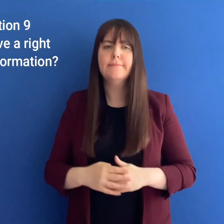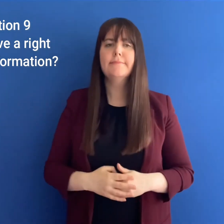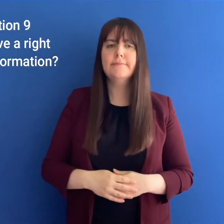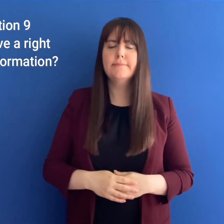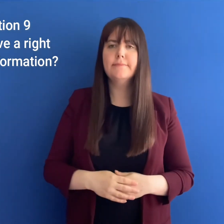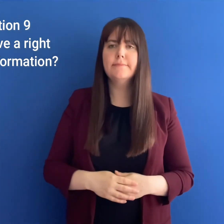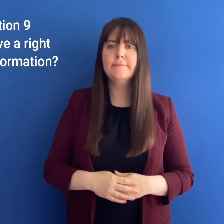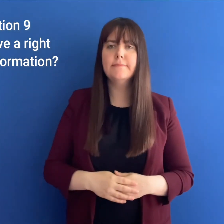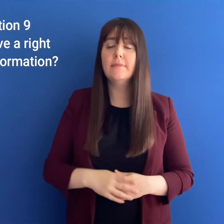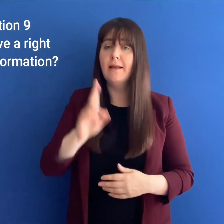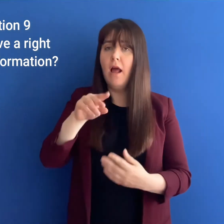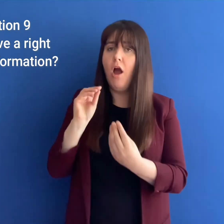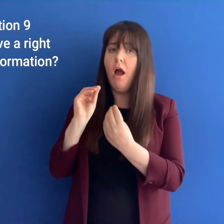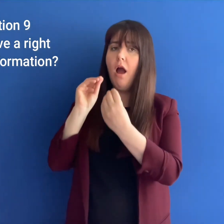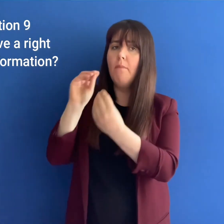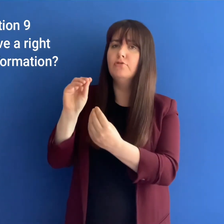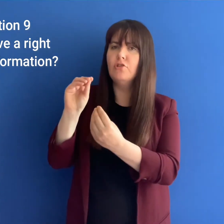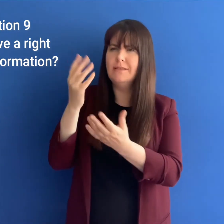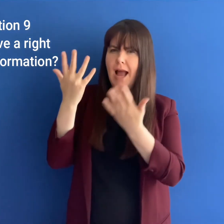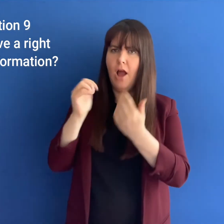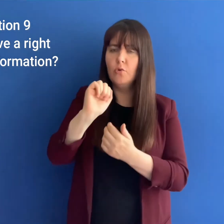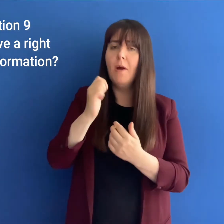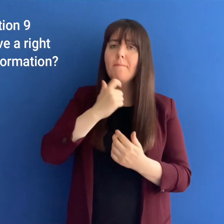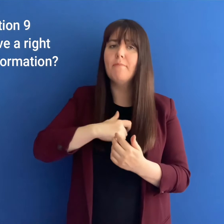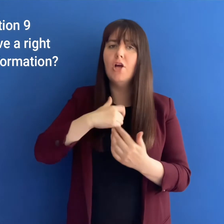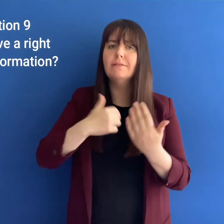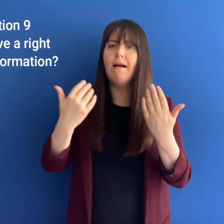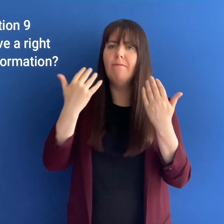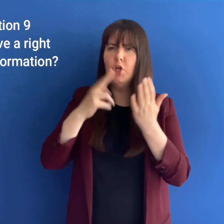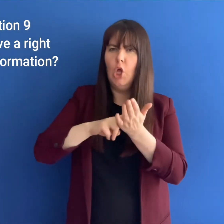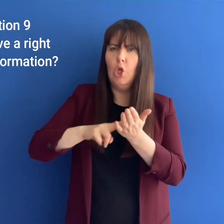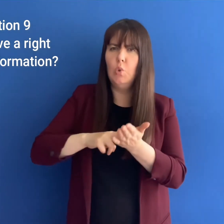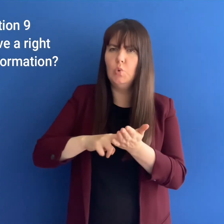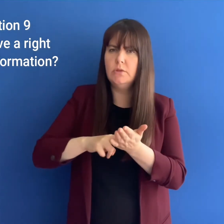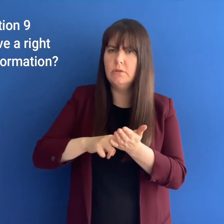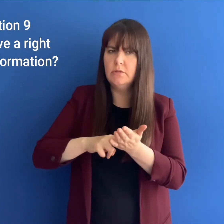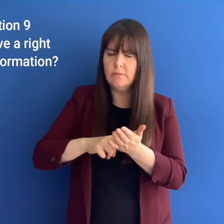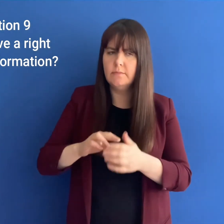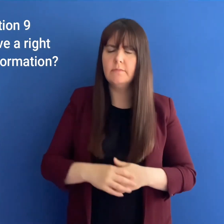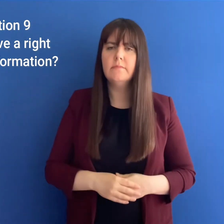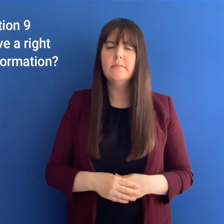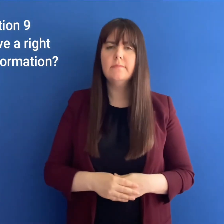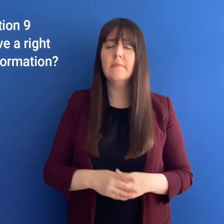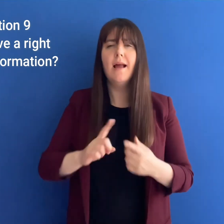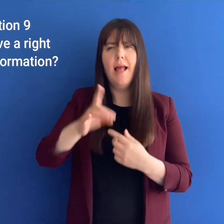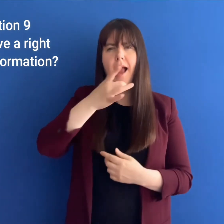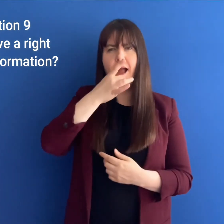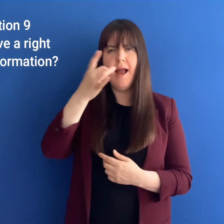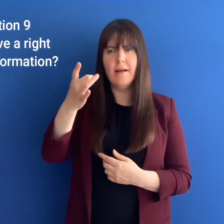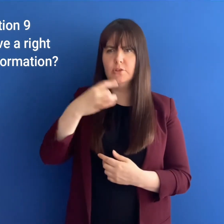any information that's not complete. You have a right to object to how your personal information is used. You